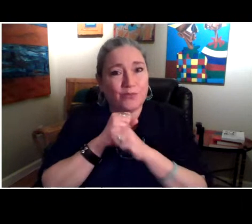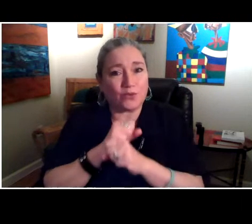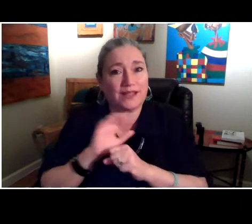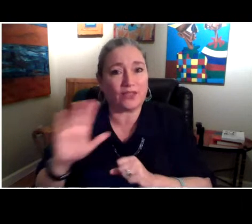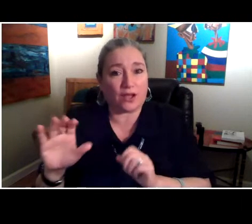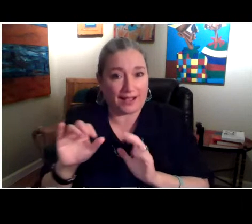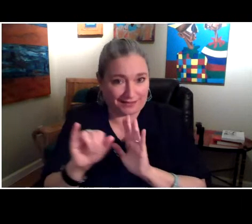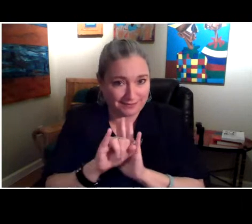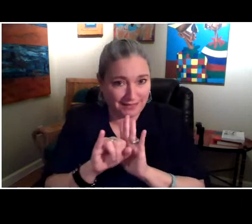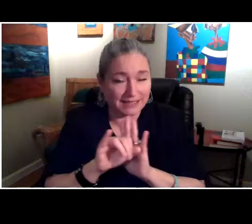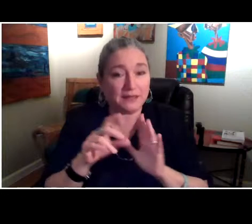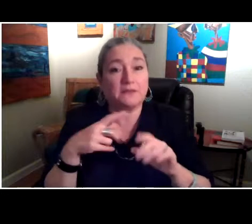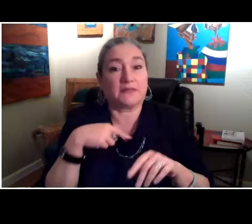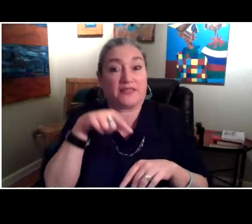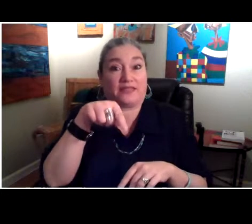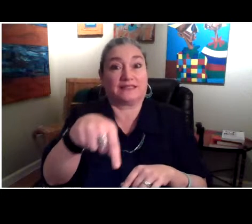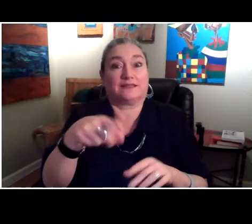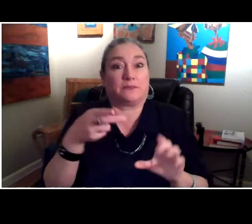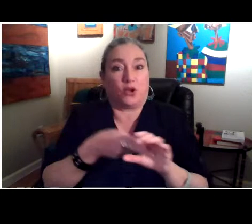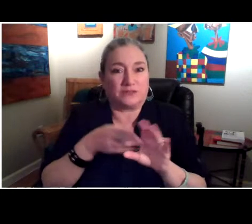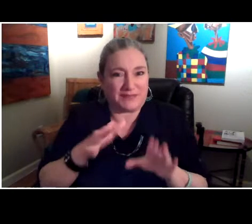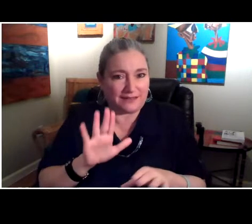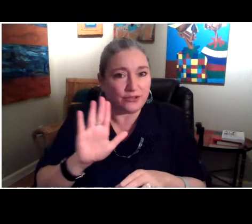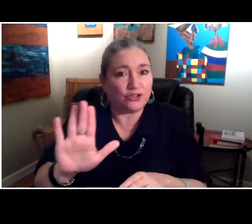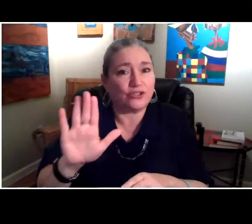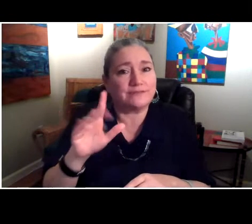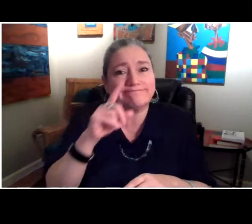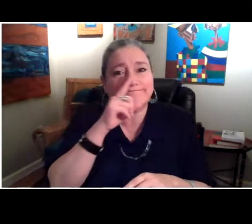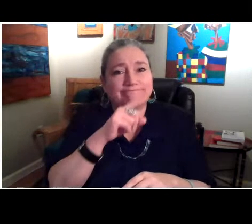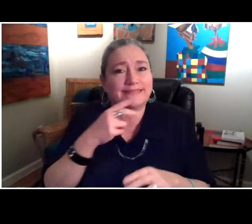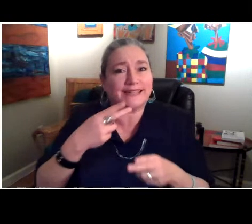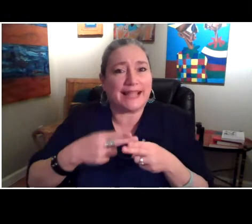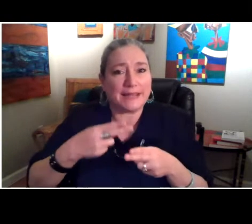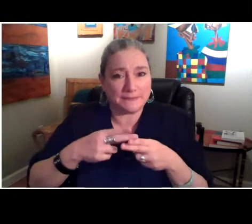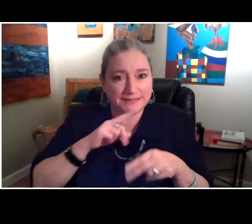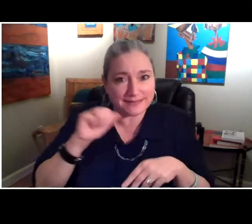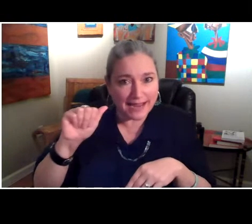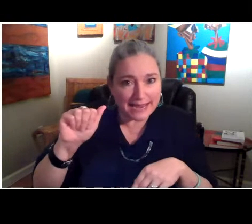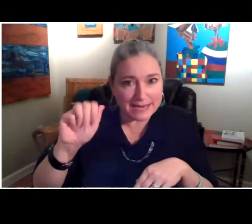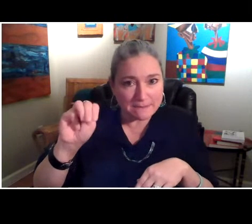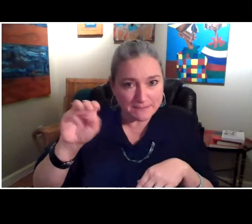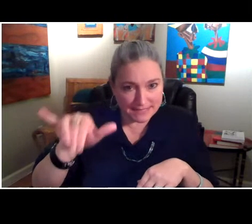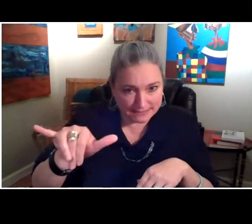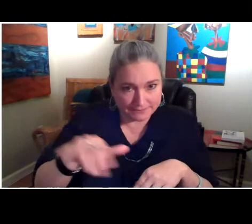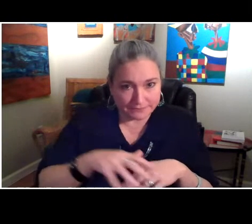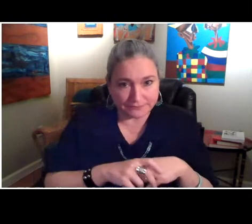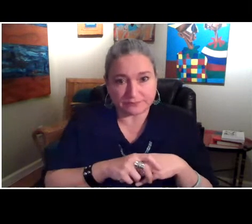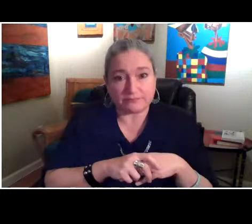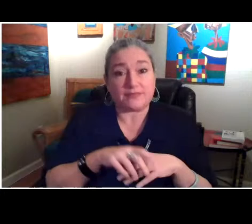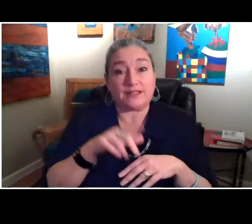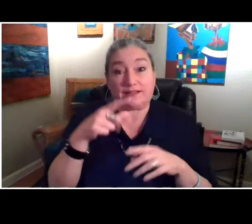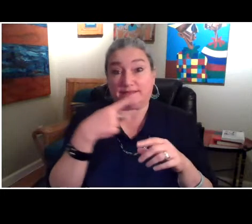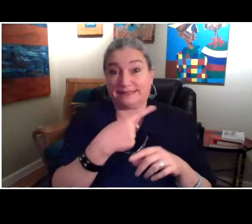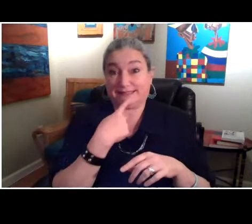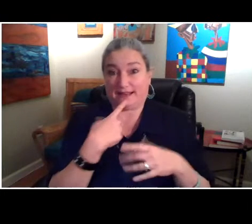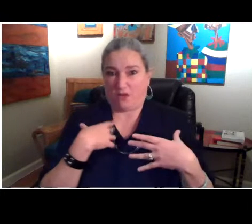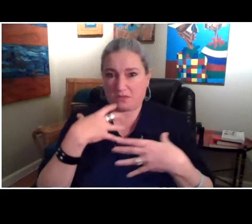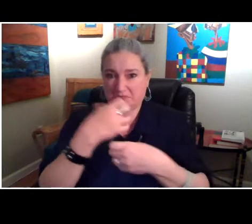Throughout this research, I did not use the names of the co-researchers to protect